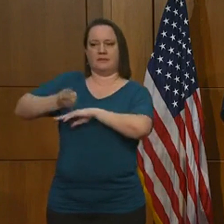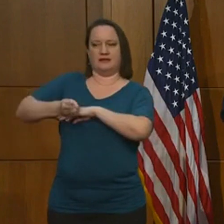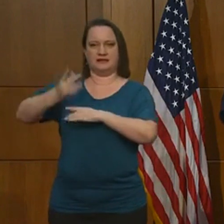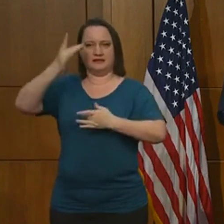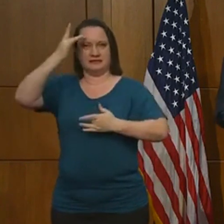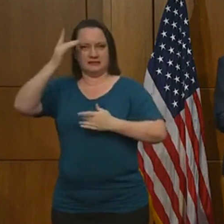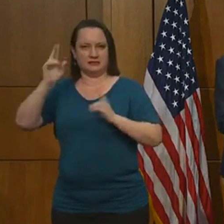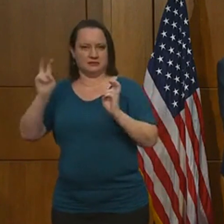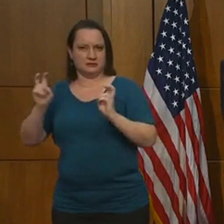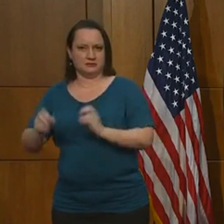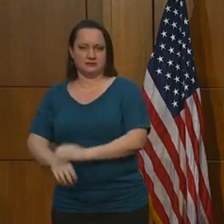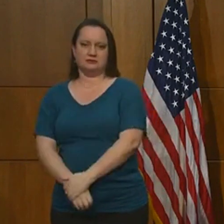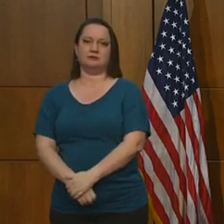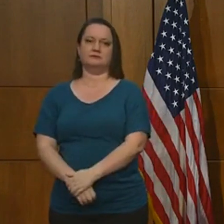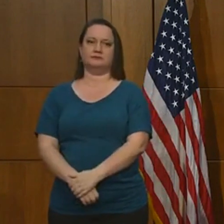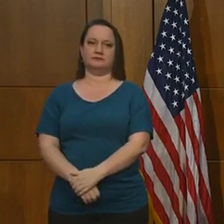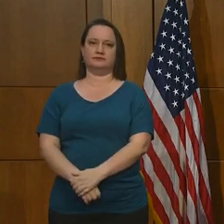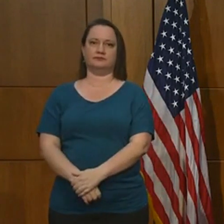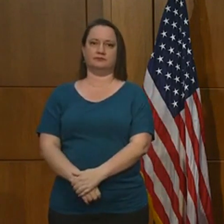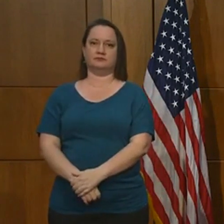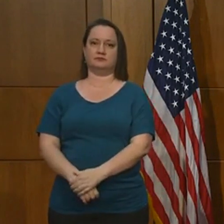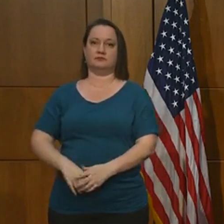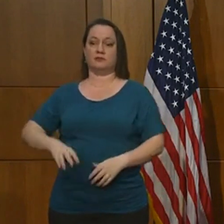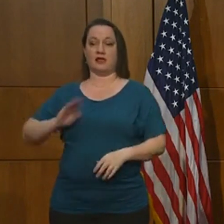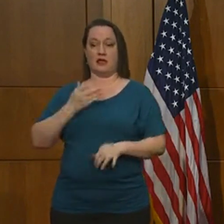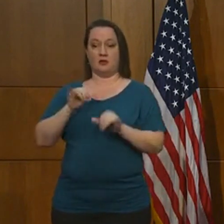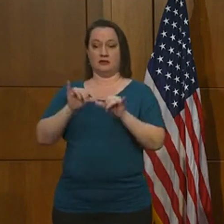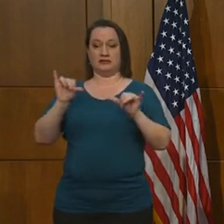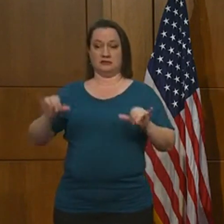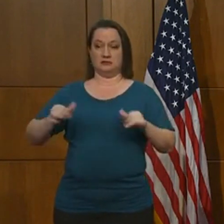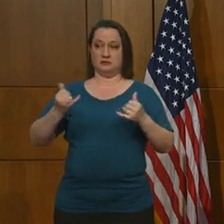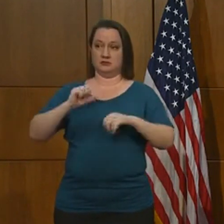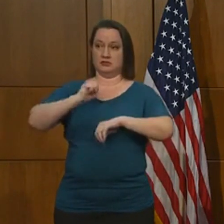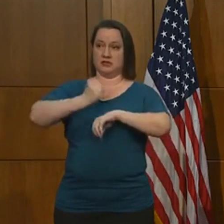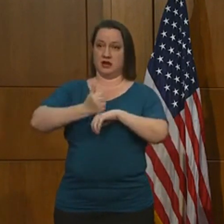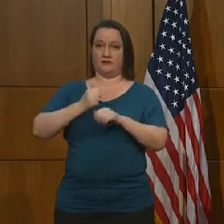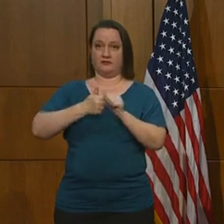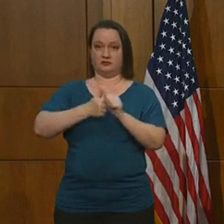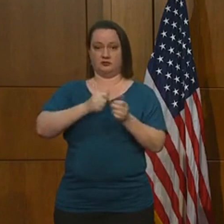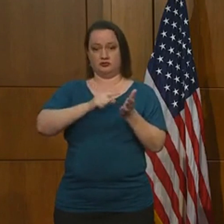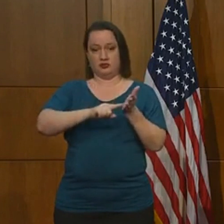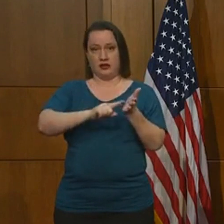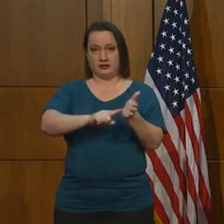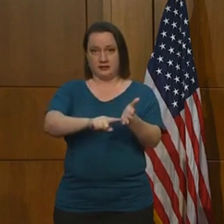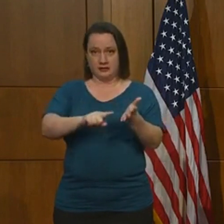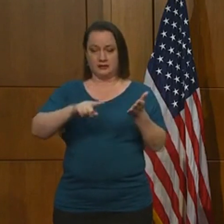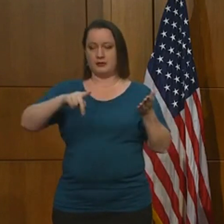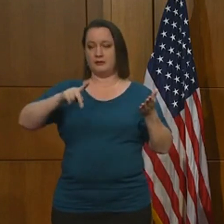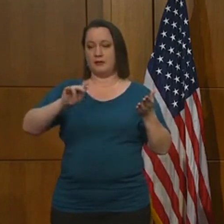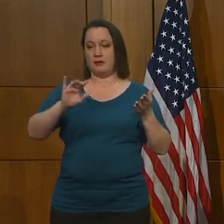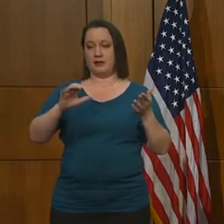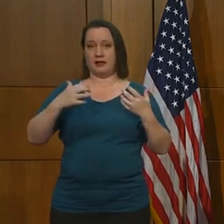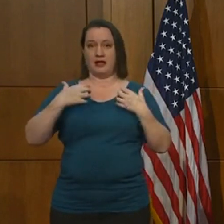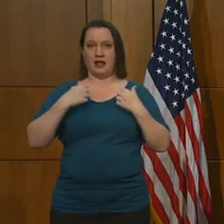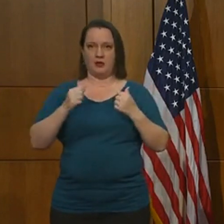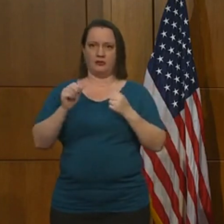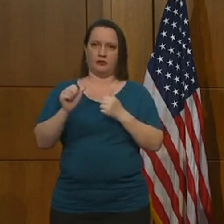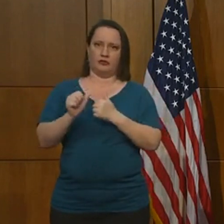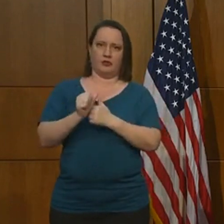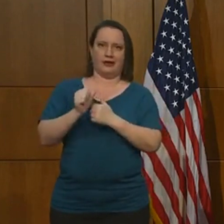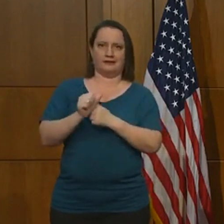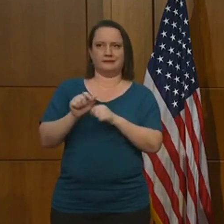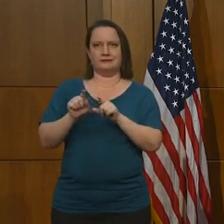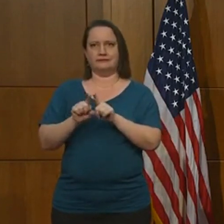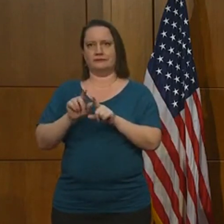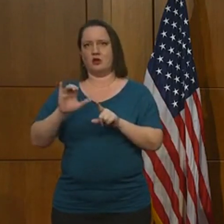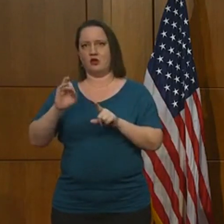COVID-19? The way our system is set up for tracking the public health threats like COVID-19